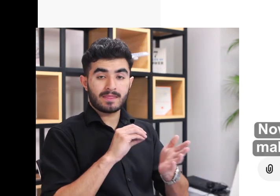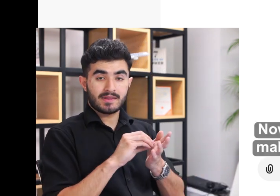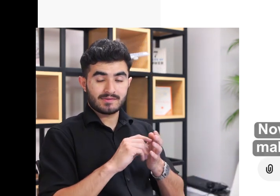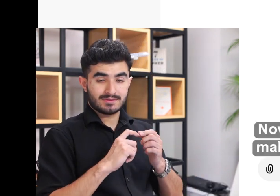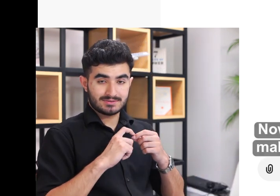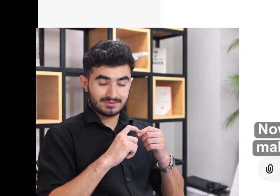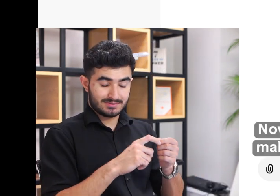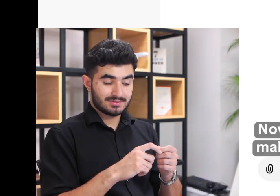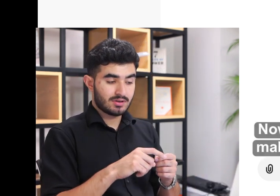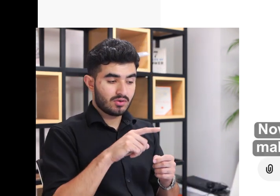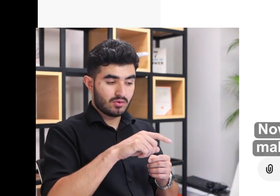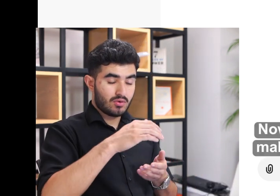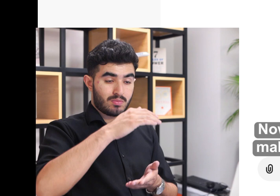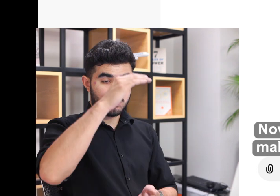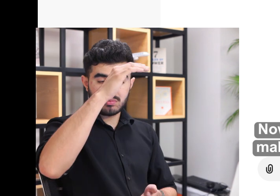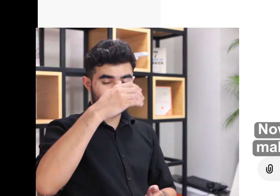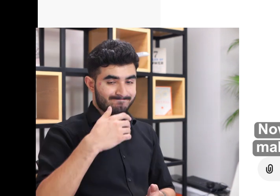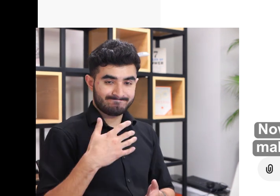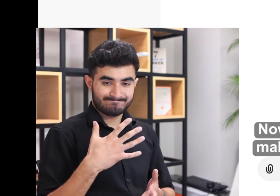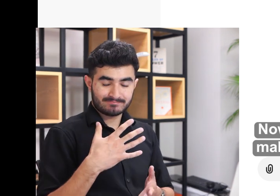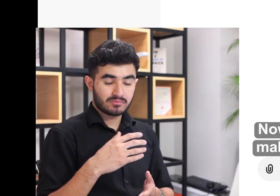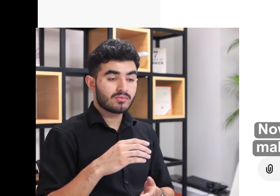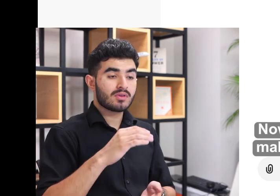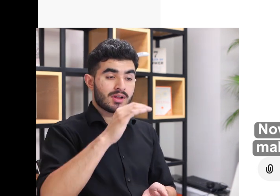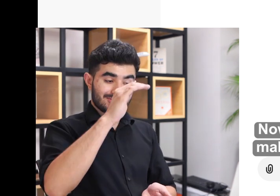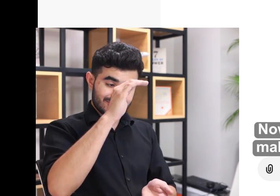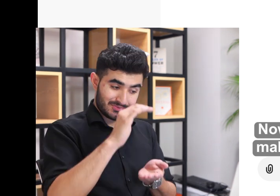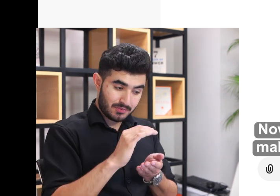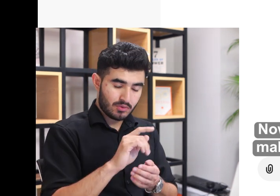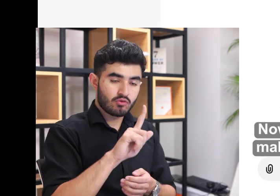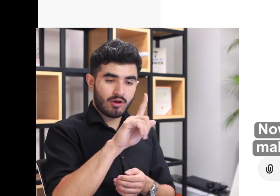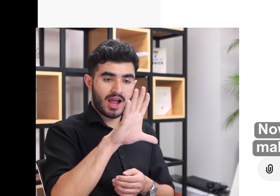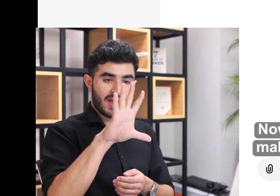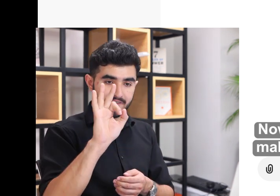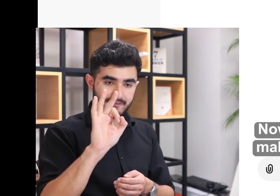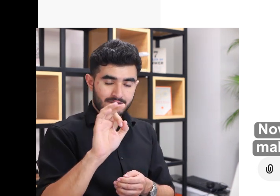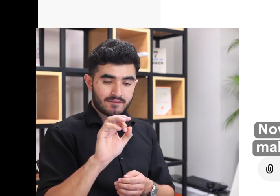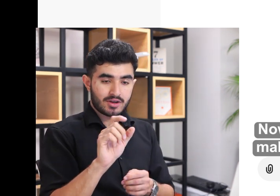Now I wrote, it's too long. Can you make this in less than 150 words?